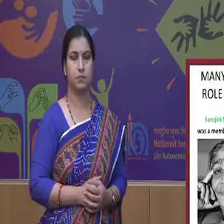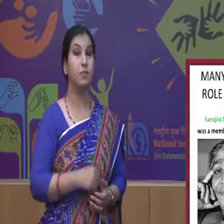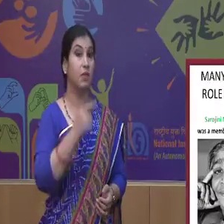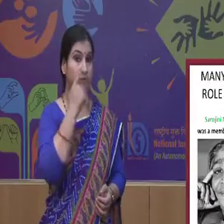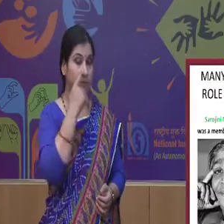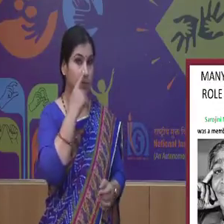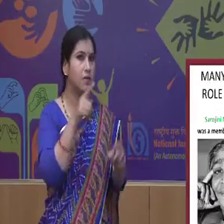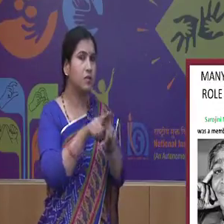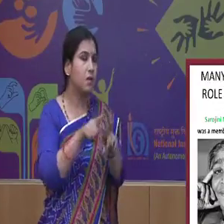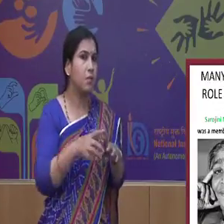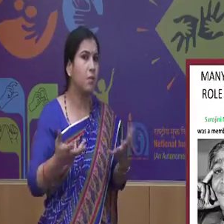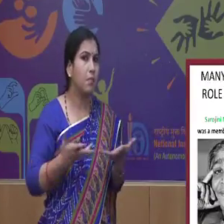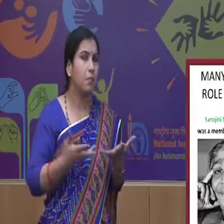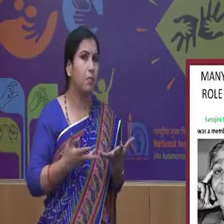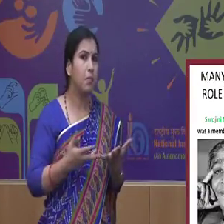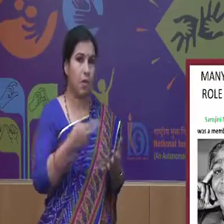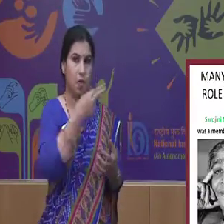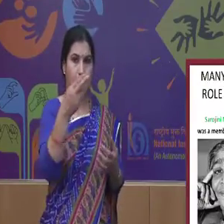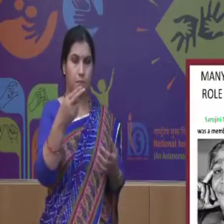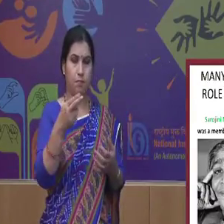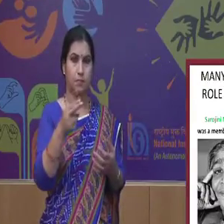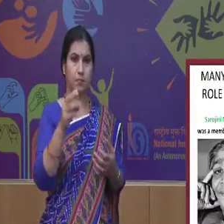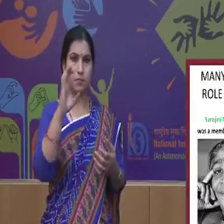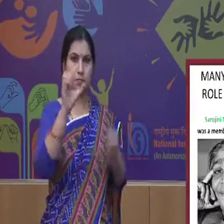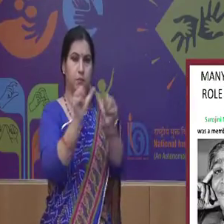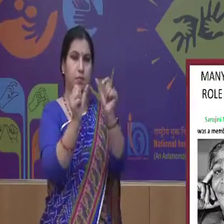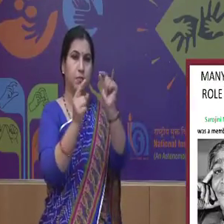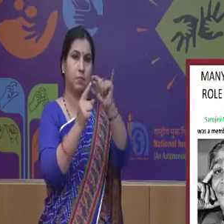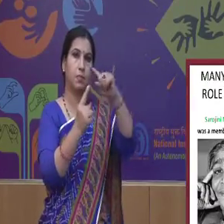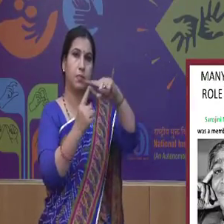Women like Captain Lakshmi Sehgal